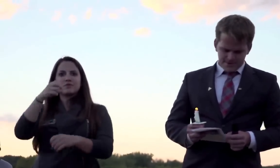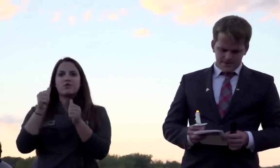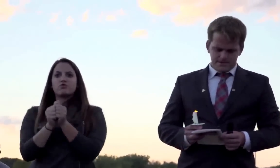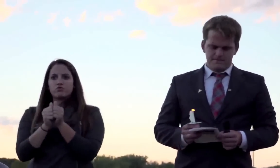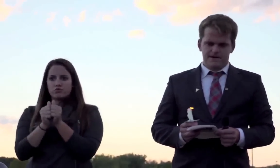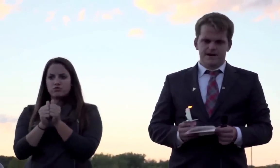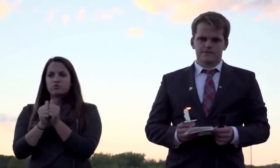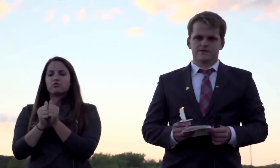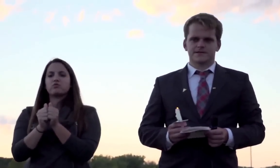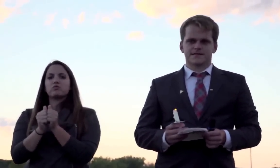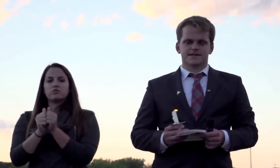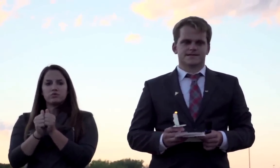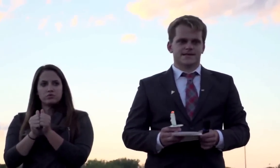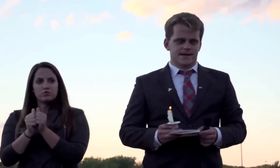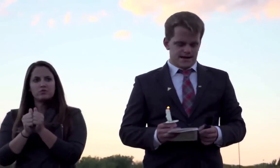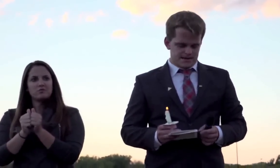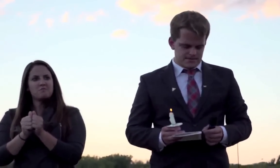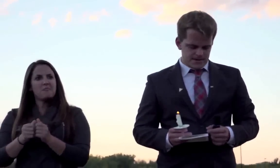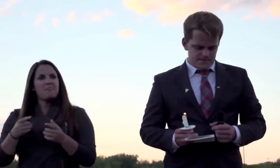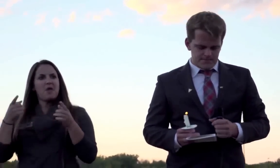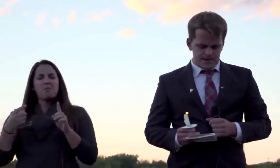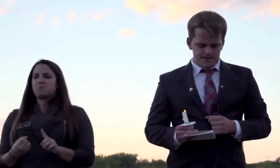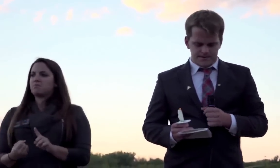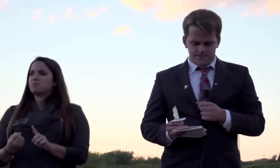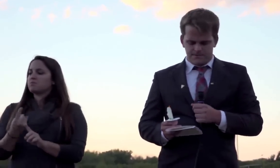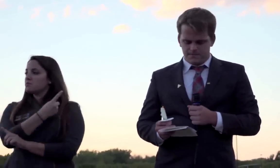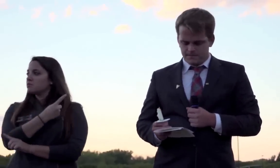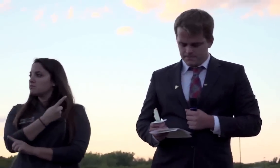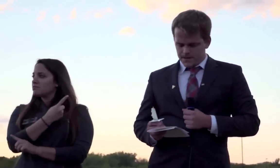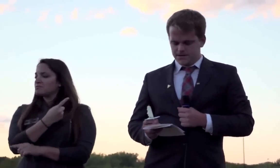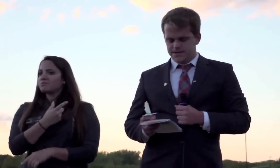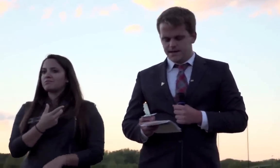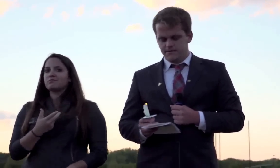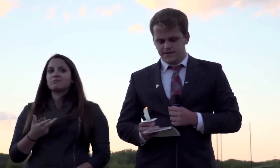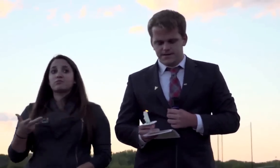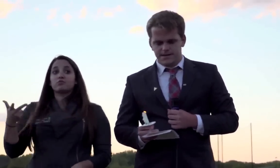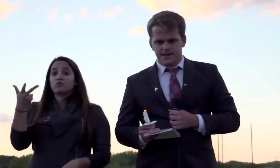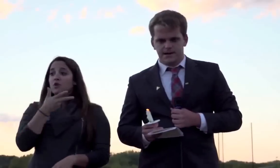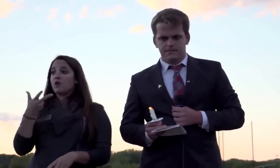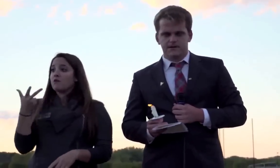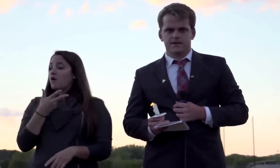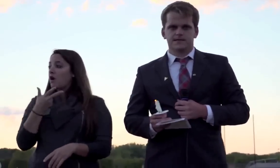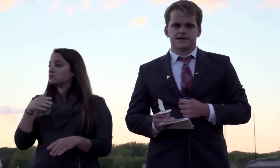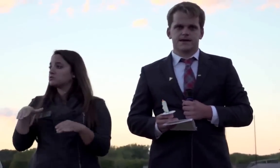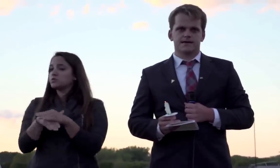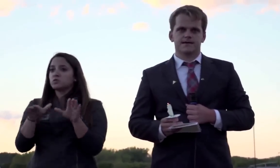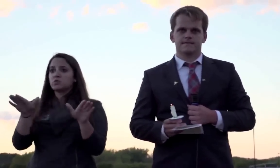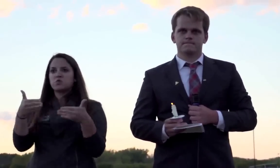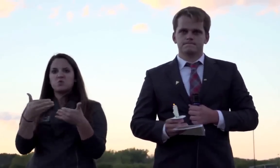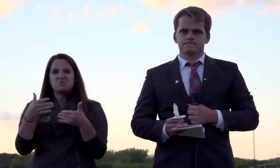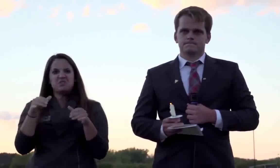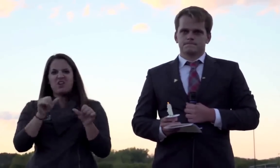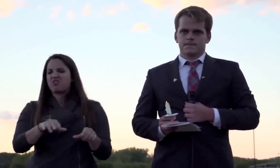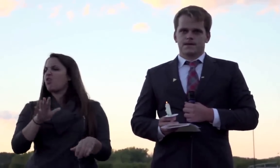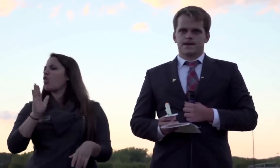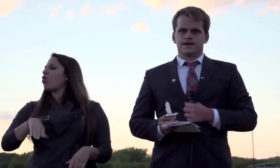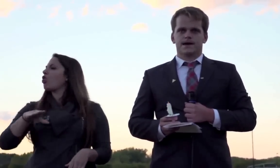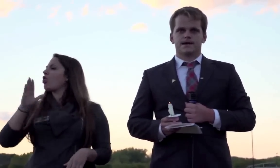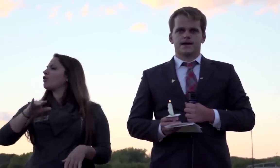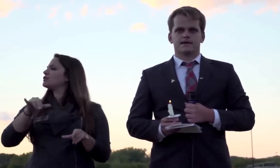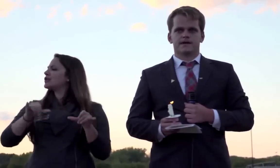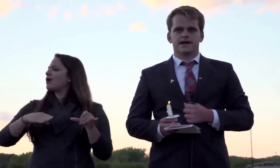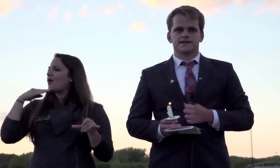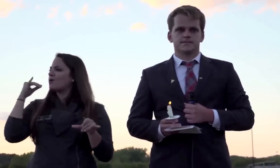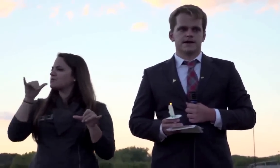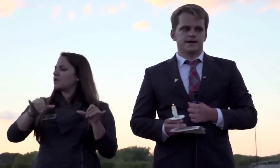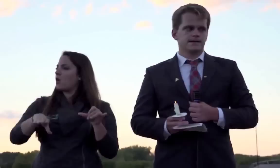random coincidence that 3 of the people I was staying with didn't want to go out that night, and I ran into